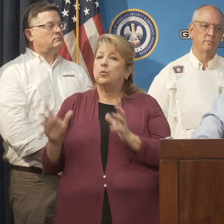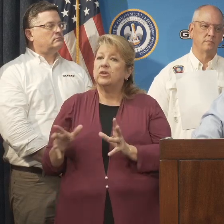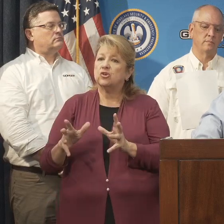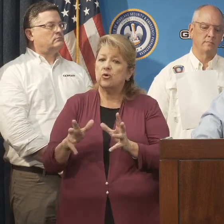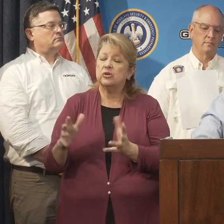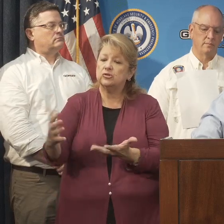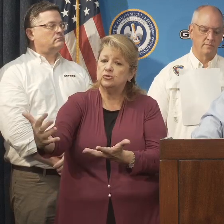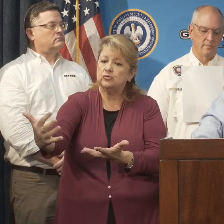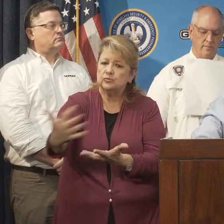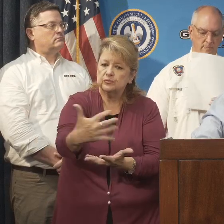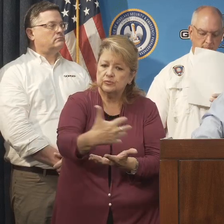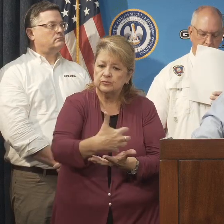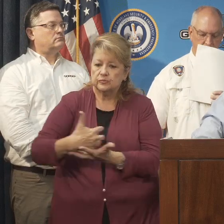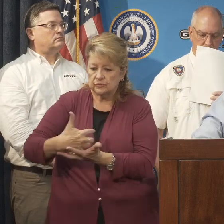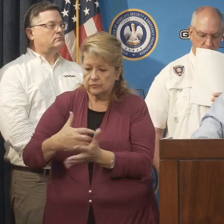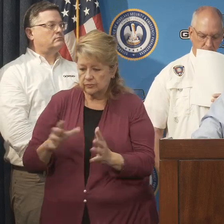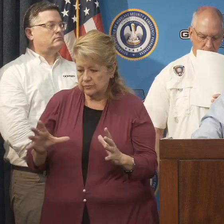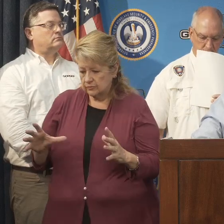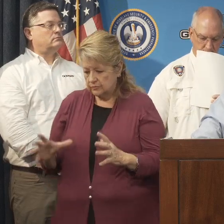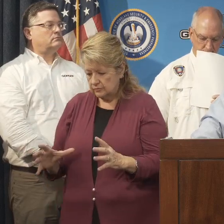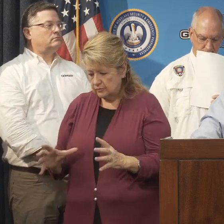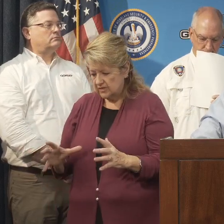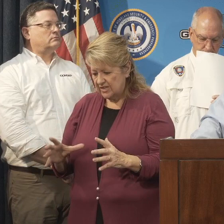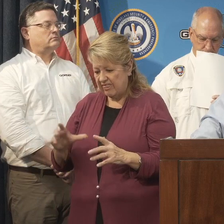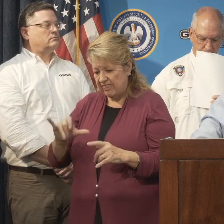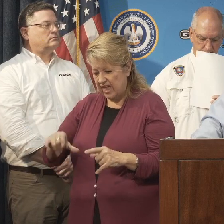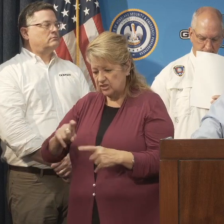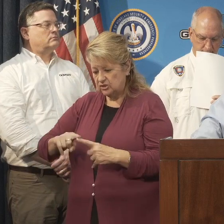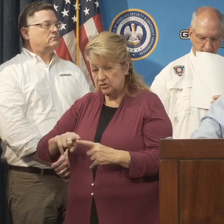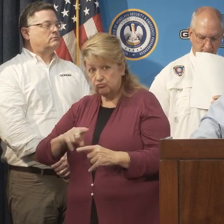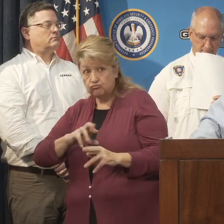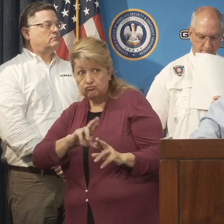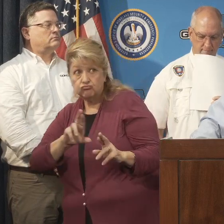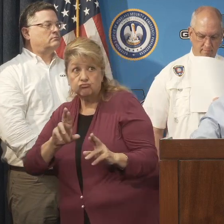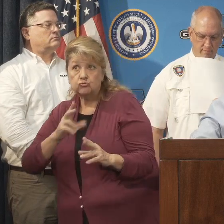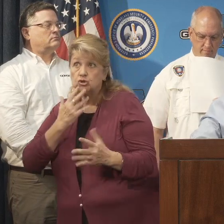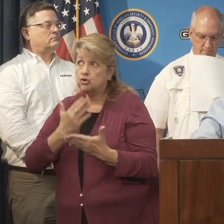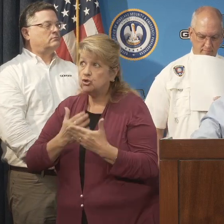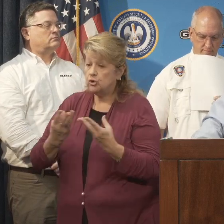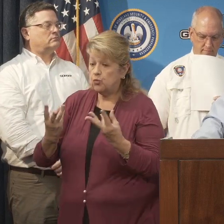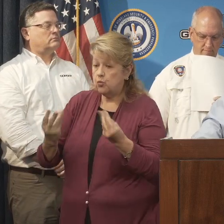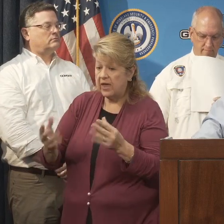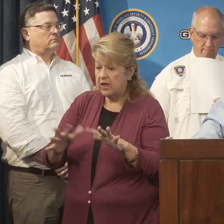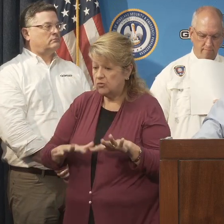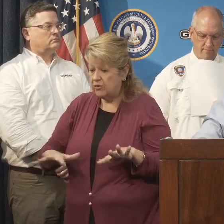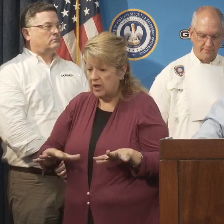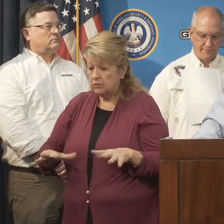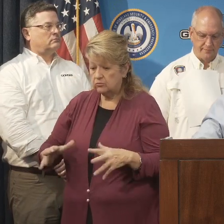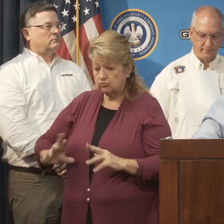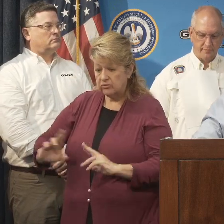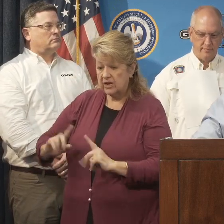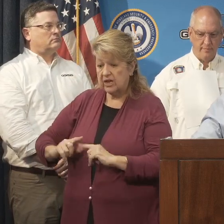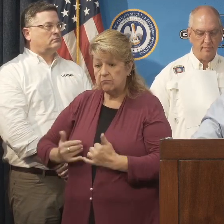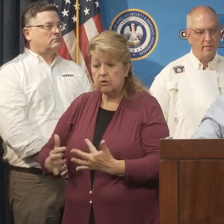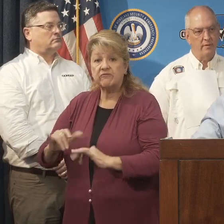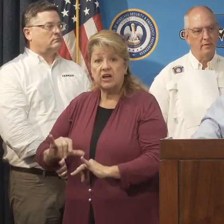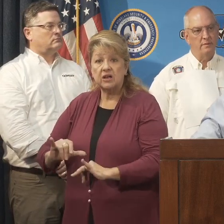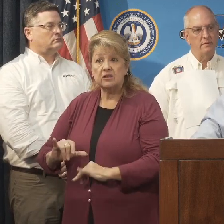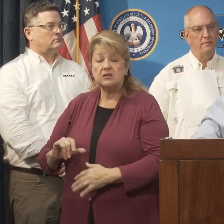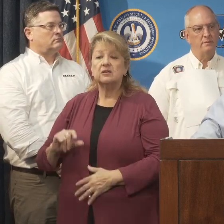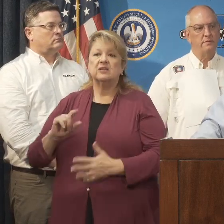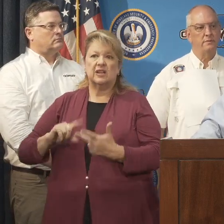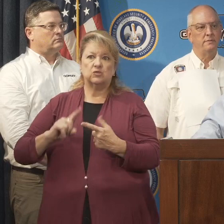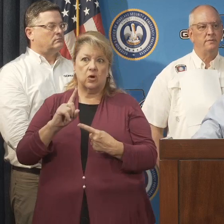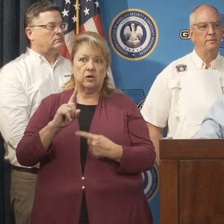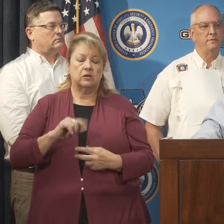we have to manage our forest to try to get rid of as much fuel as possible. And the other thing is, if we have more longleaf, with longleaf,